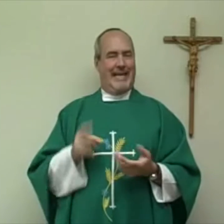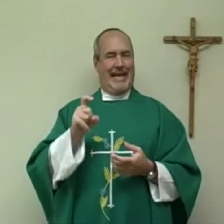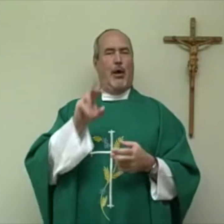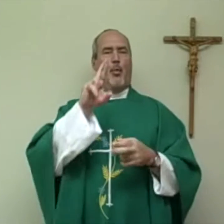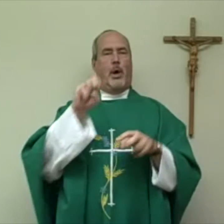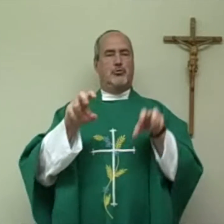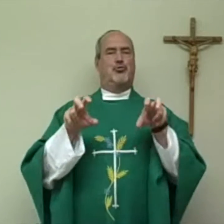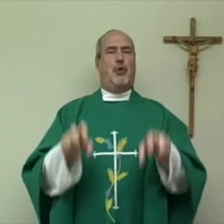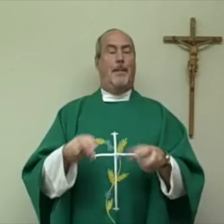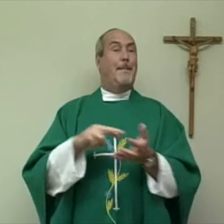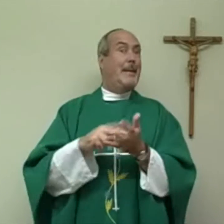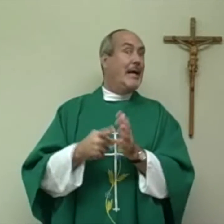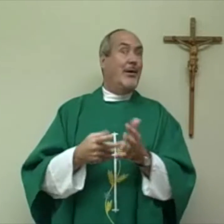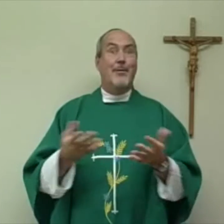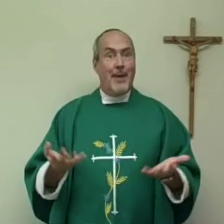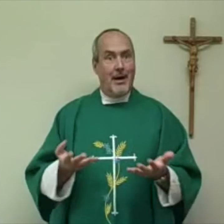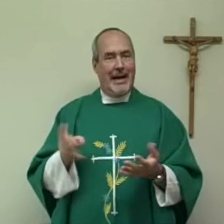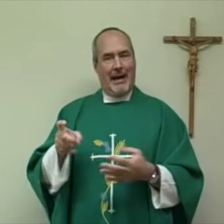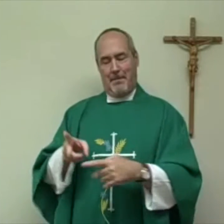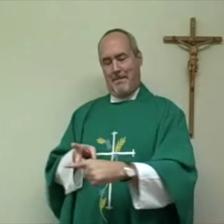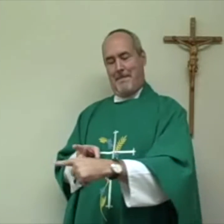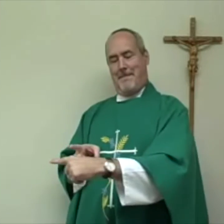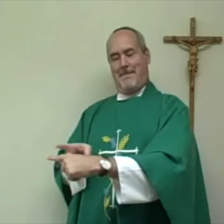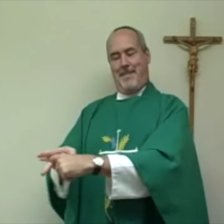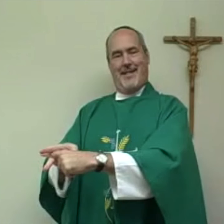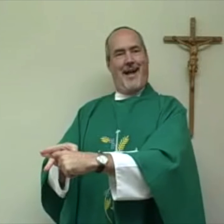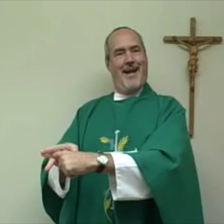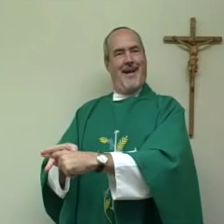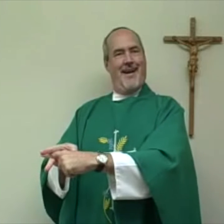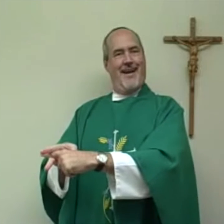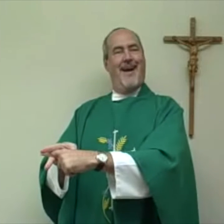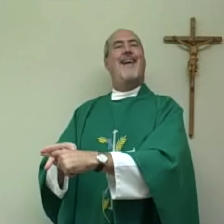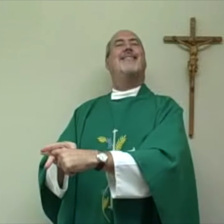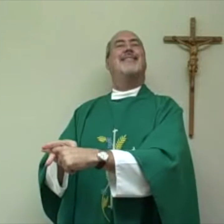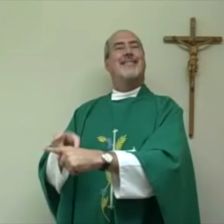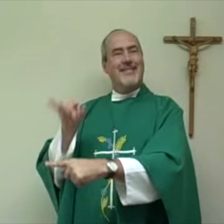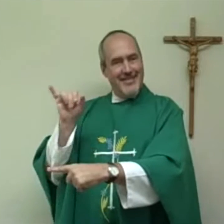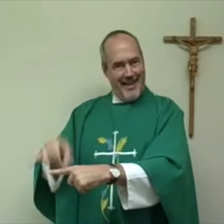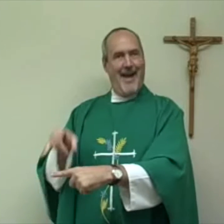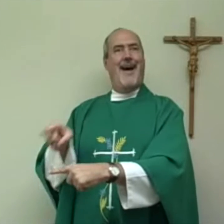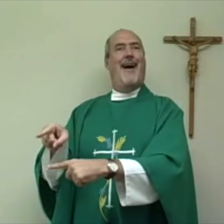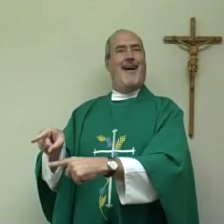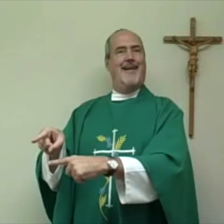that battery alive by recharging it, meaning we plug it in.